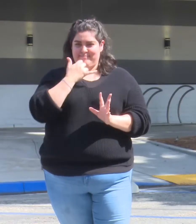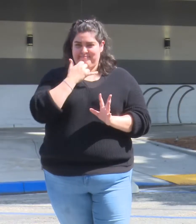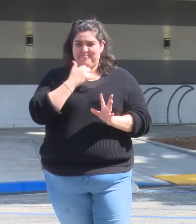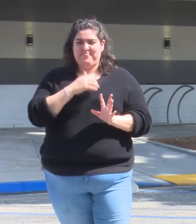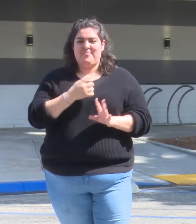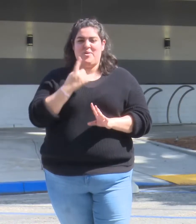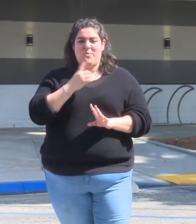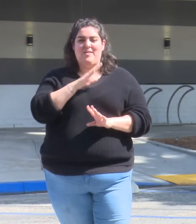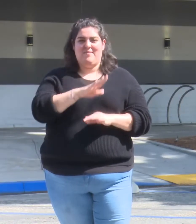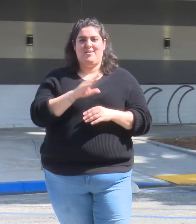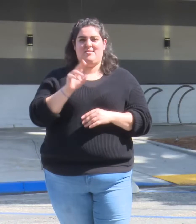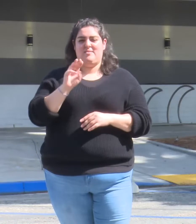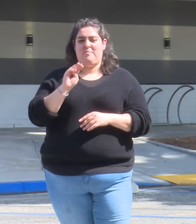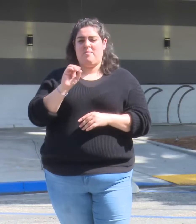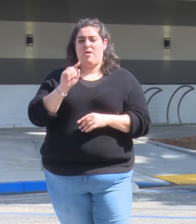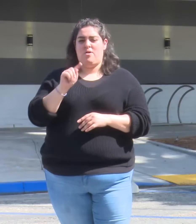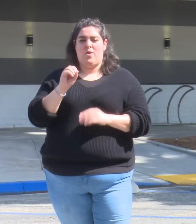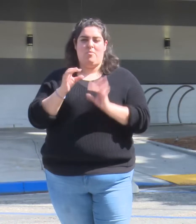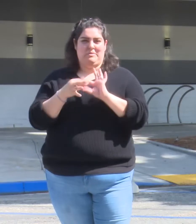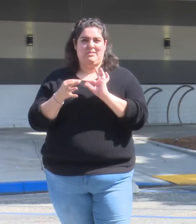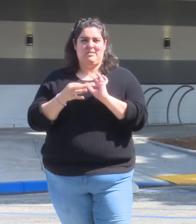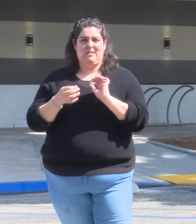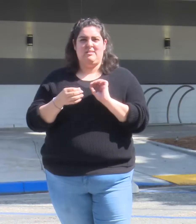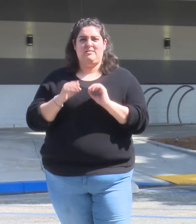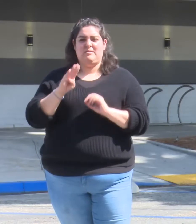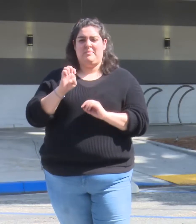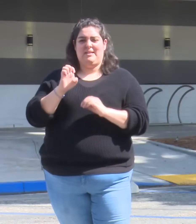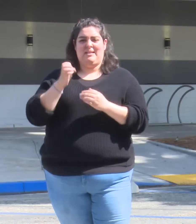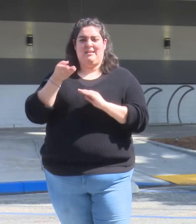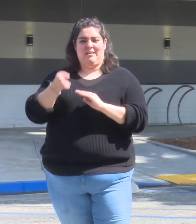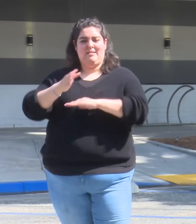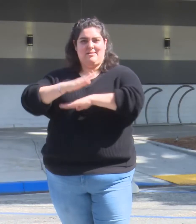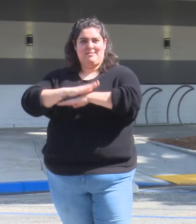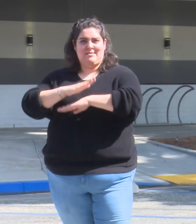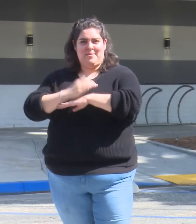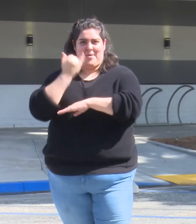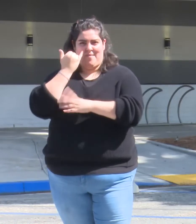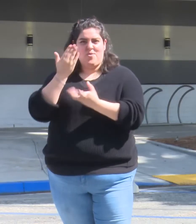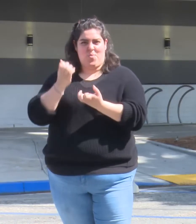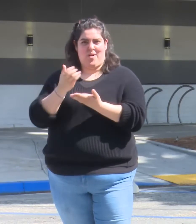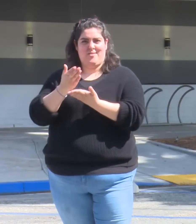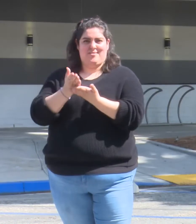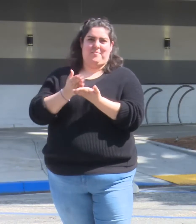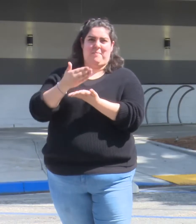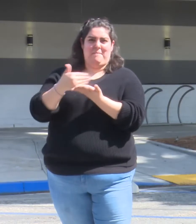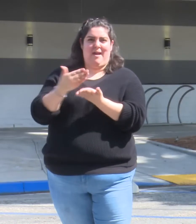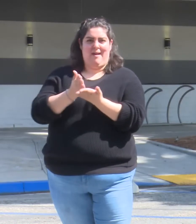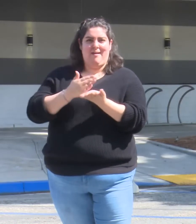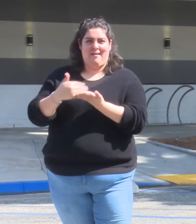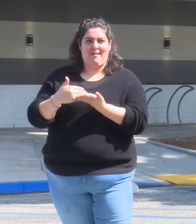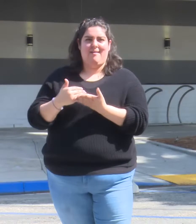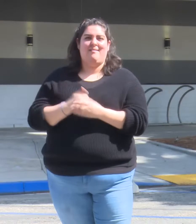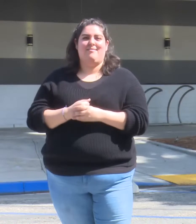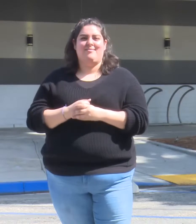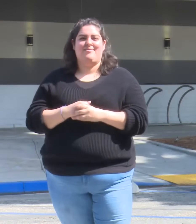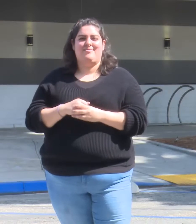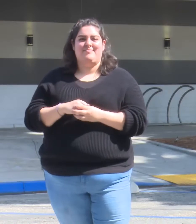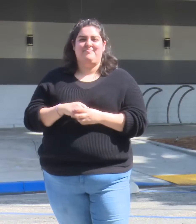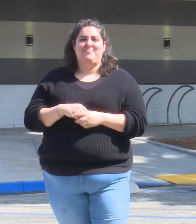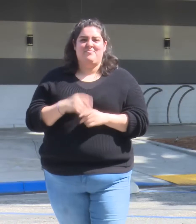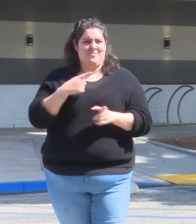one of his mottos is, be at the table if you want a piece of the pie. And he still does